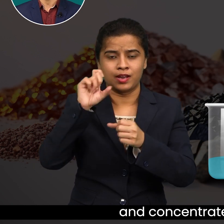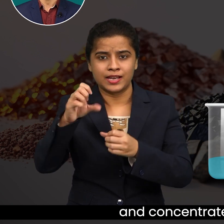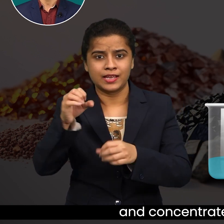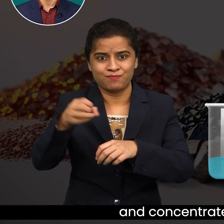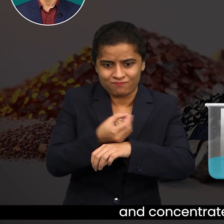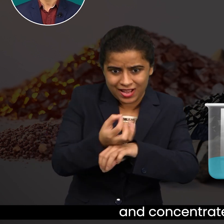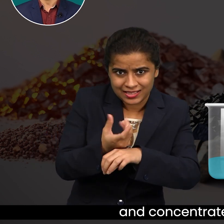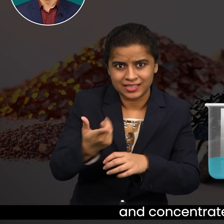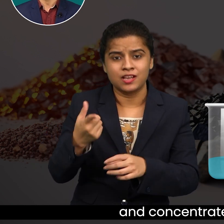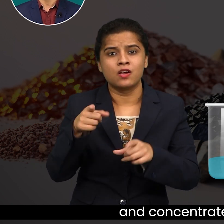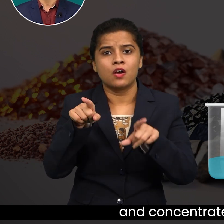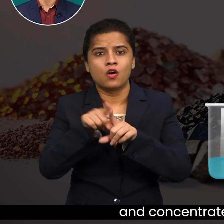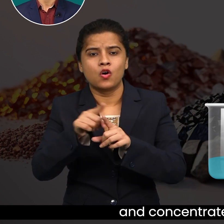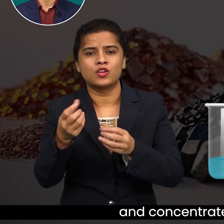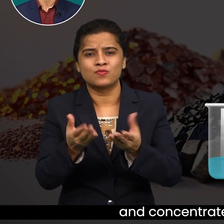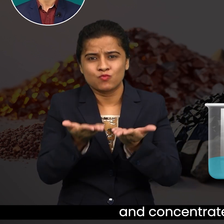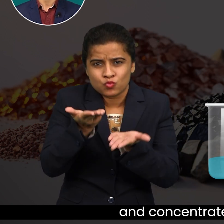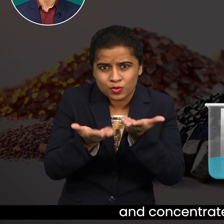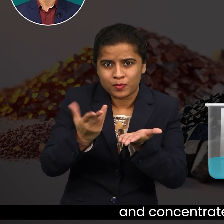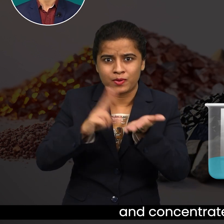ratio of 3:1.